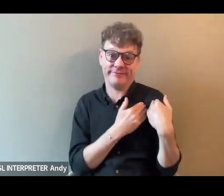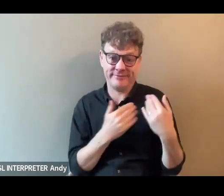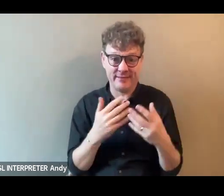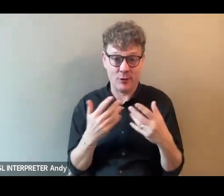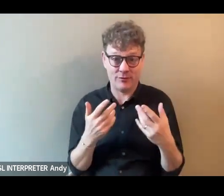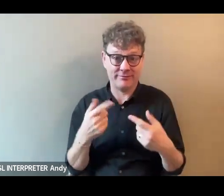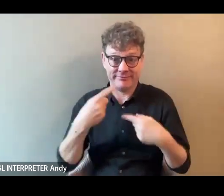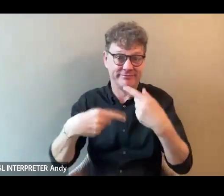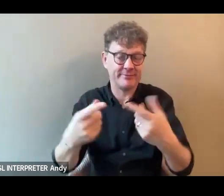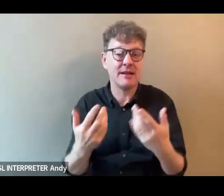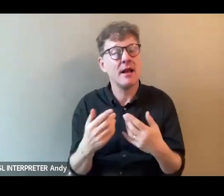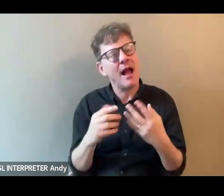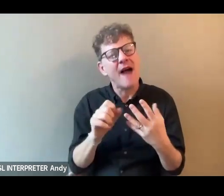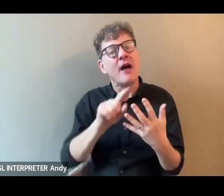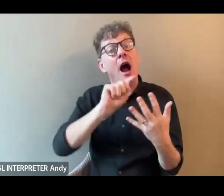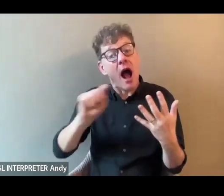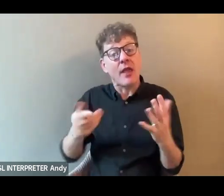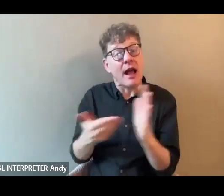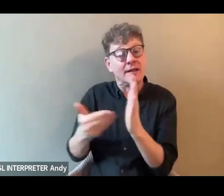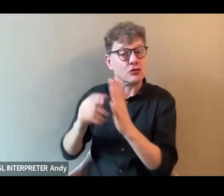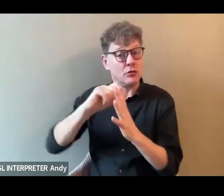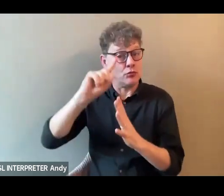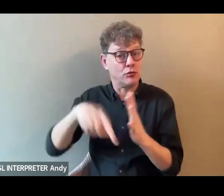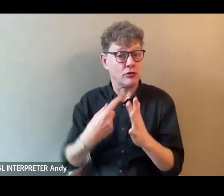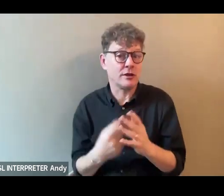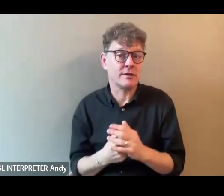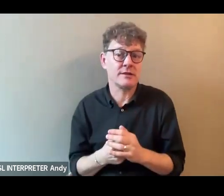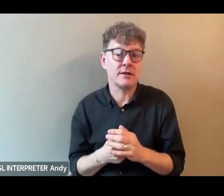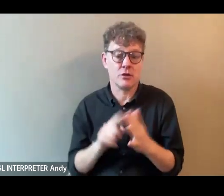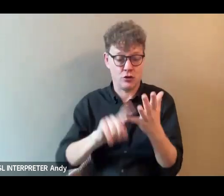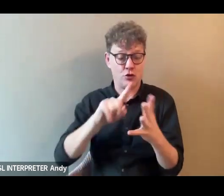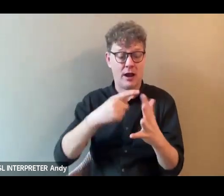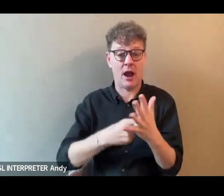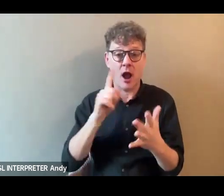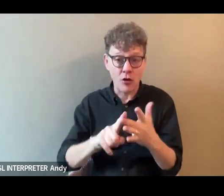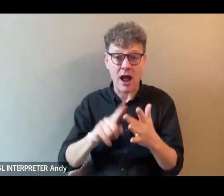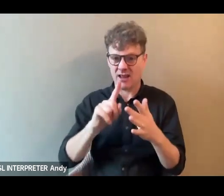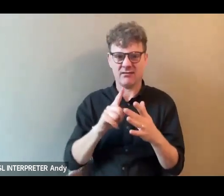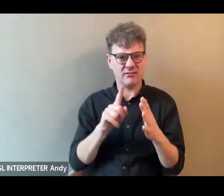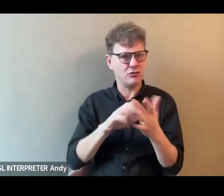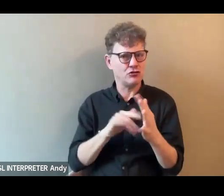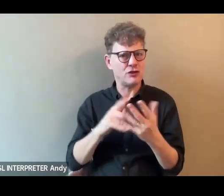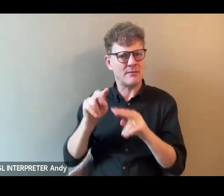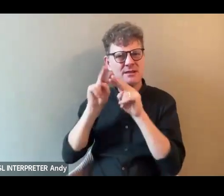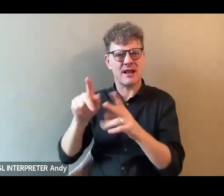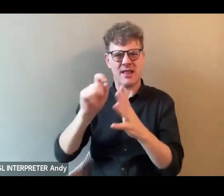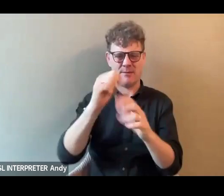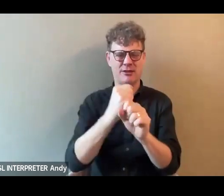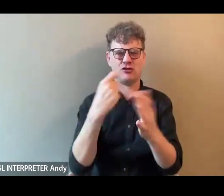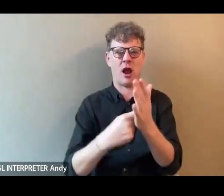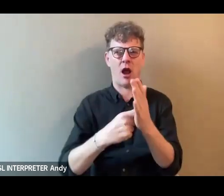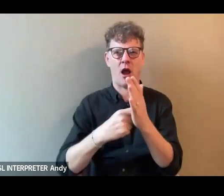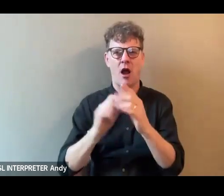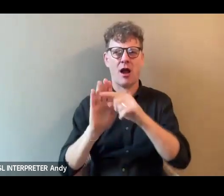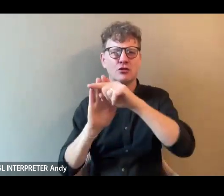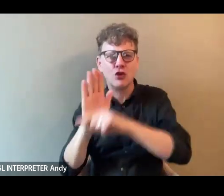also undertaken a number of other additional projects. We've done more work with UKRI. So James had a project looking at the PGR terms and